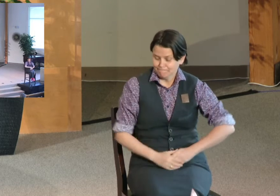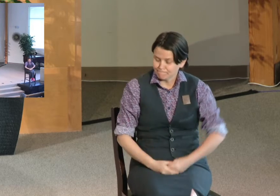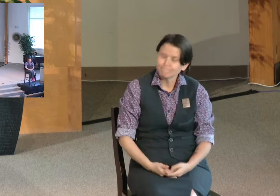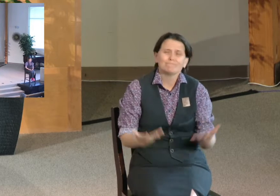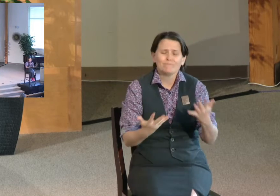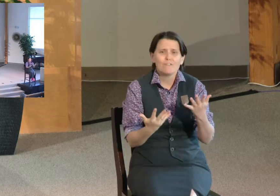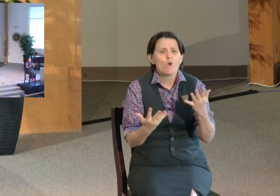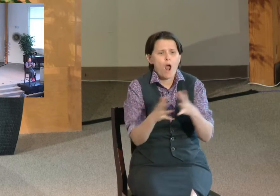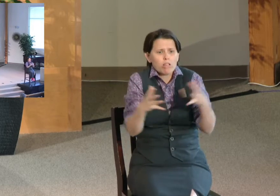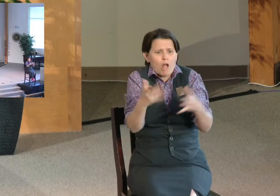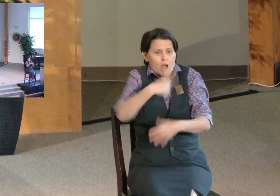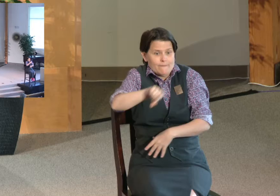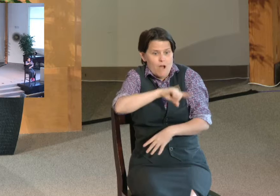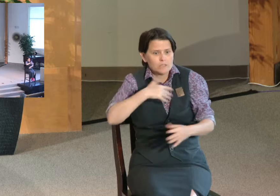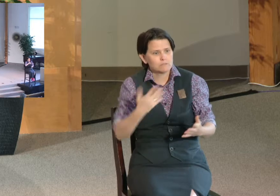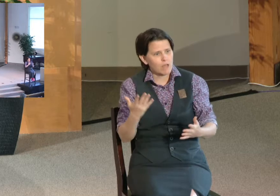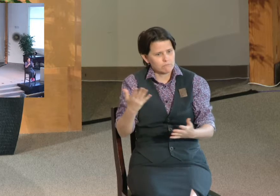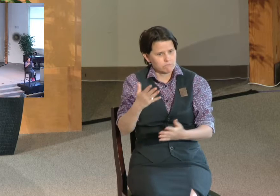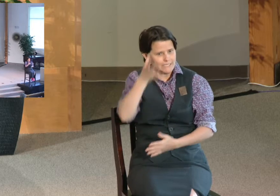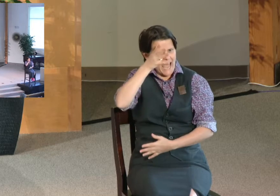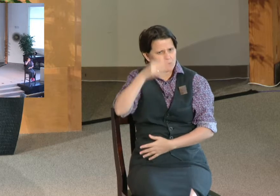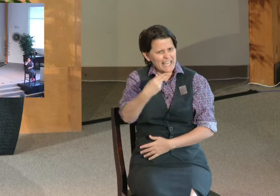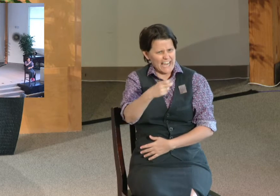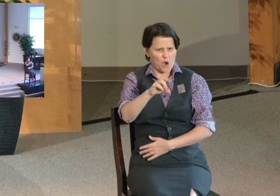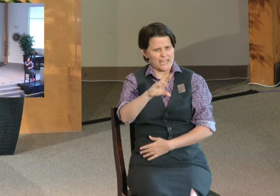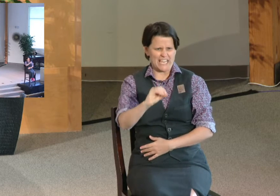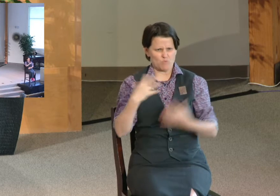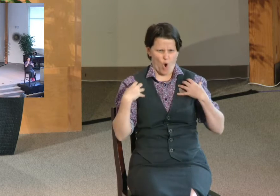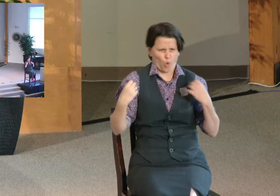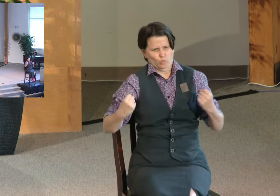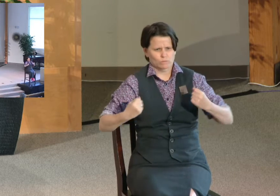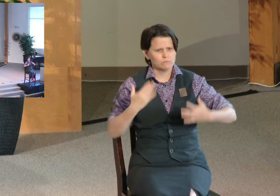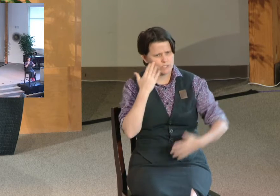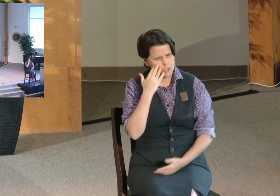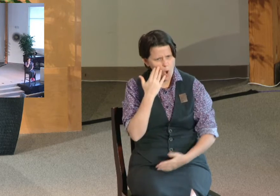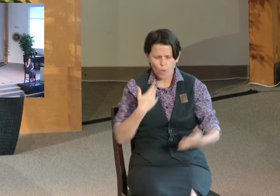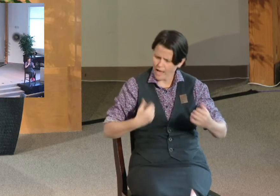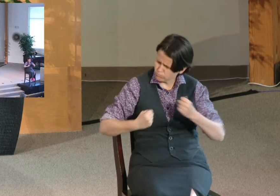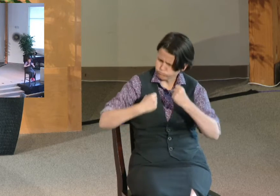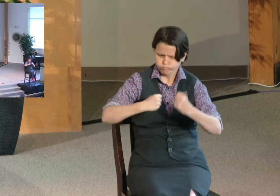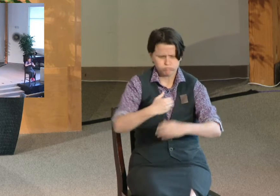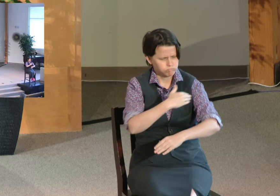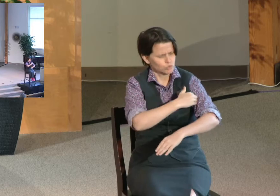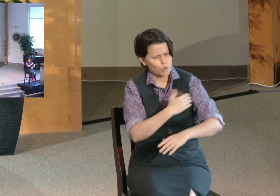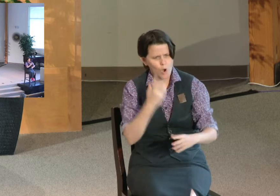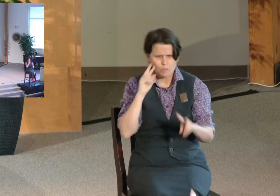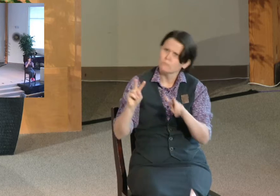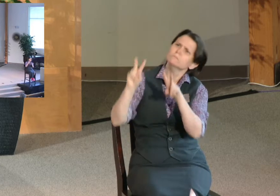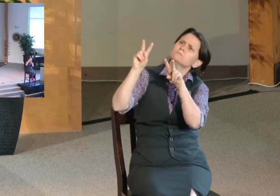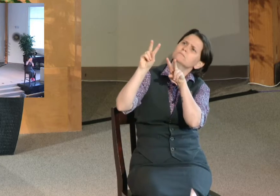all powerful and mighty, right? He's the one that we look to for security and